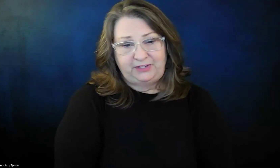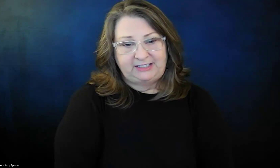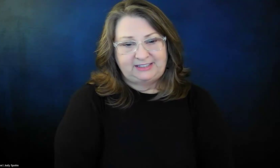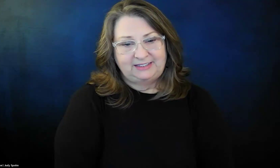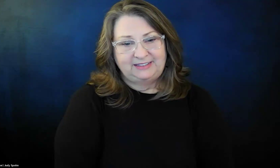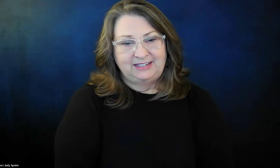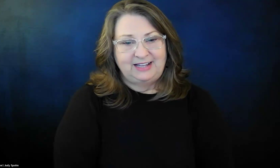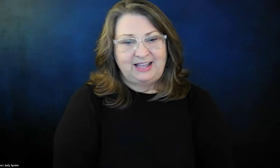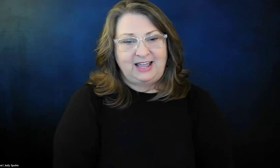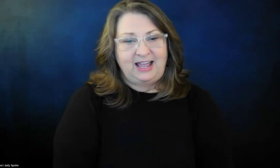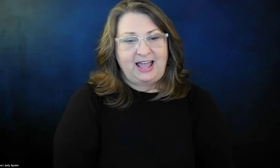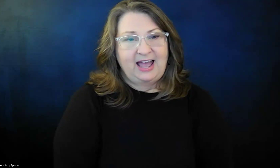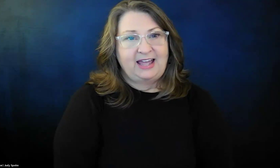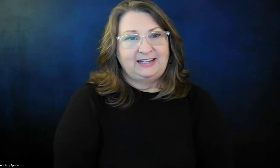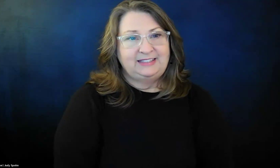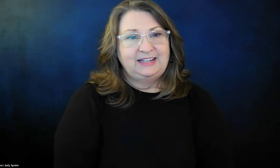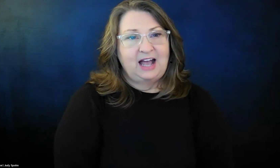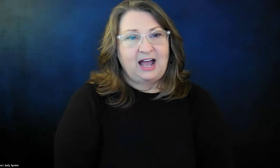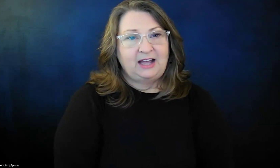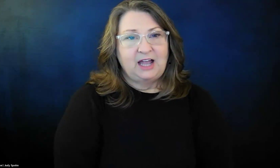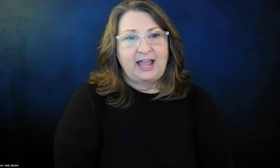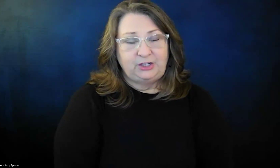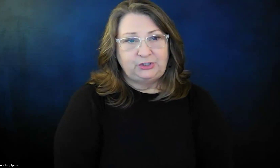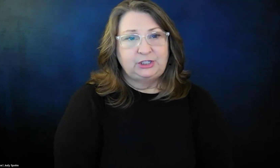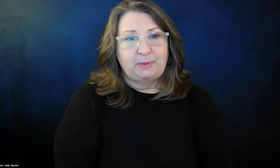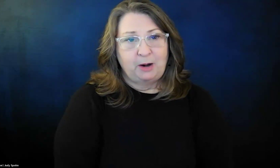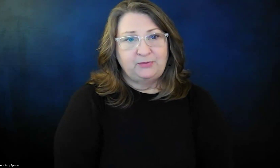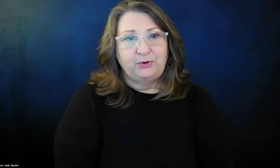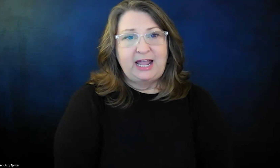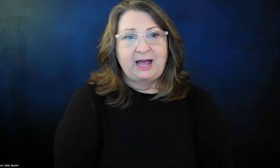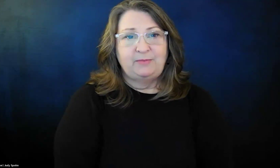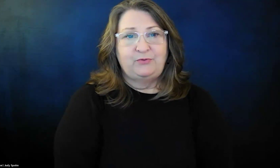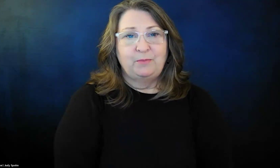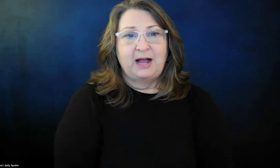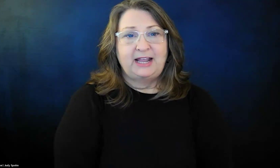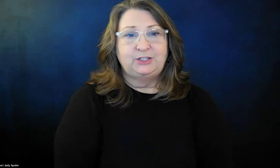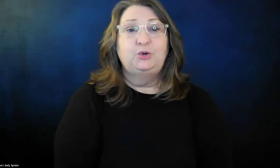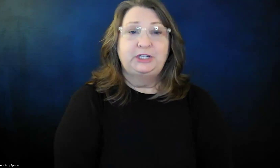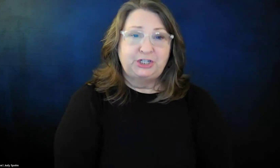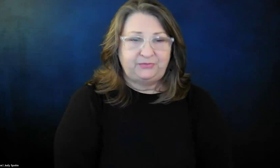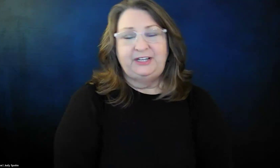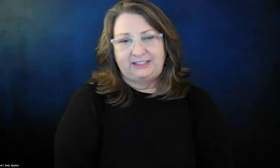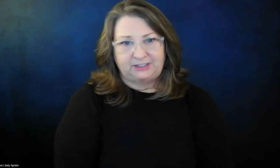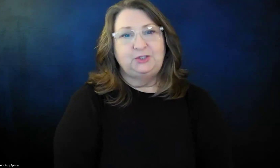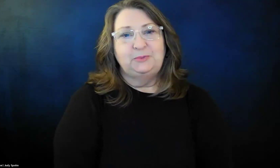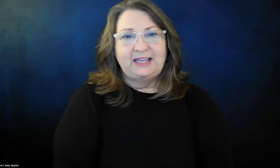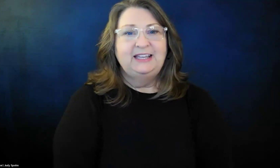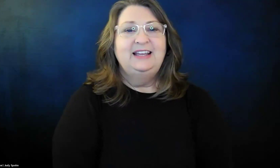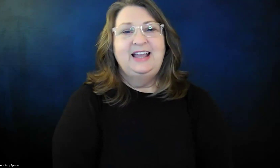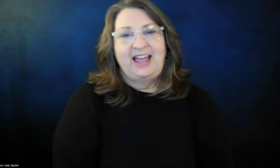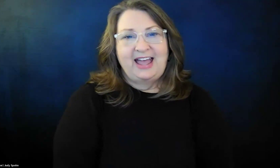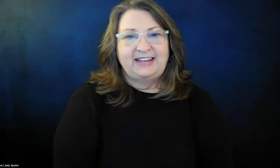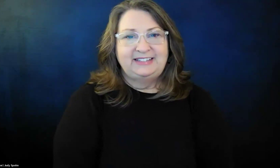tuition fees. And I had used the Department of Rehab for my tuition fees, excuse